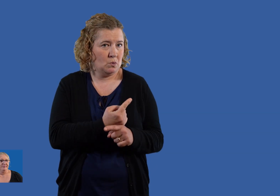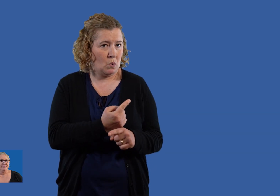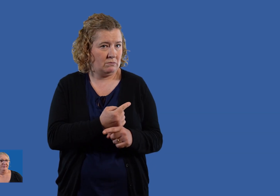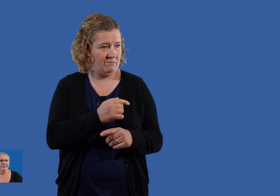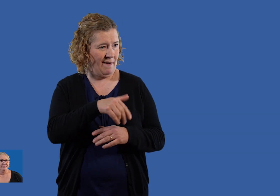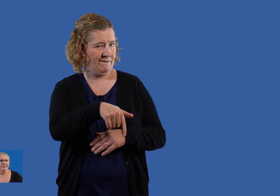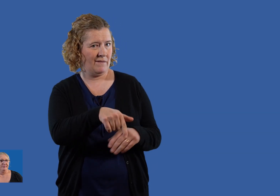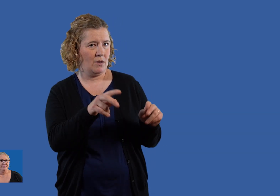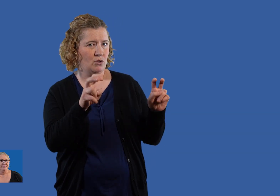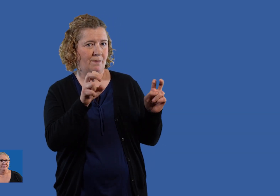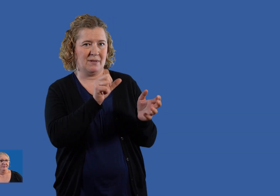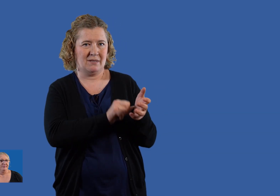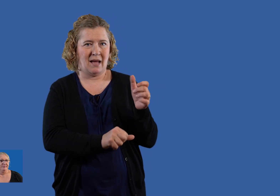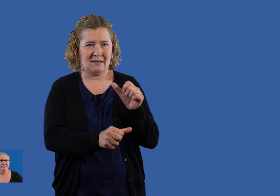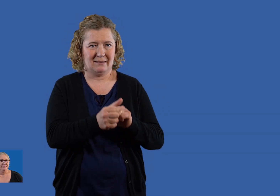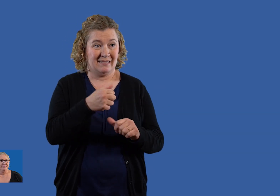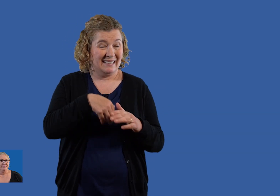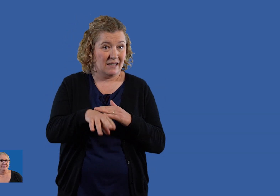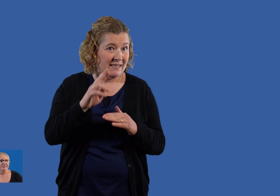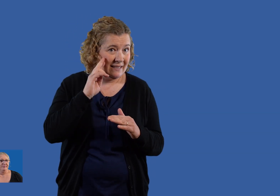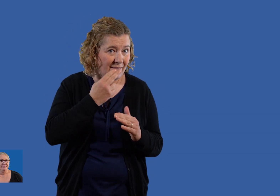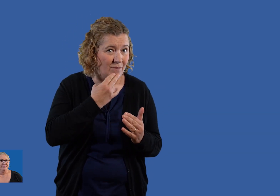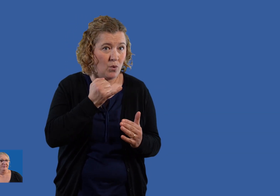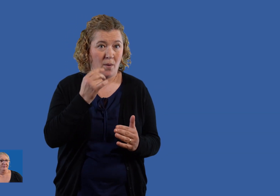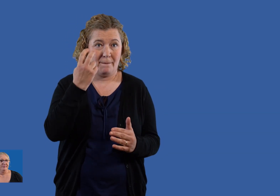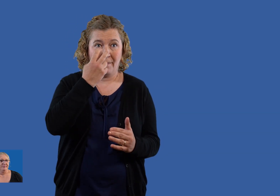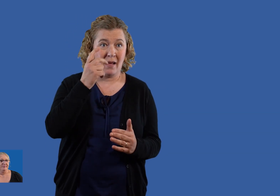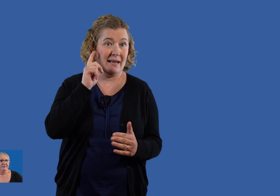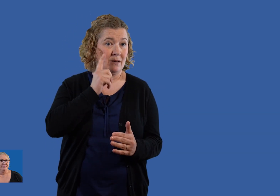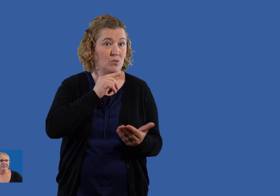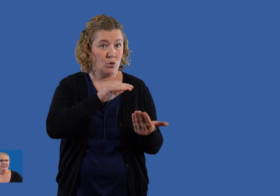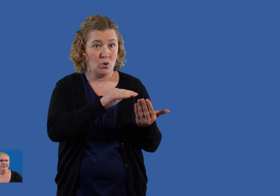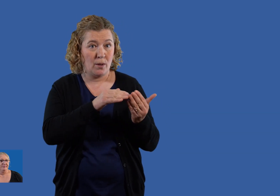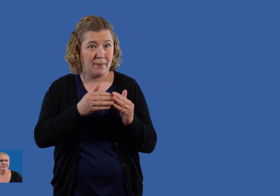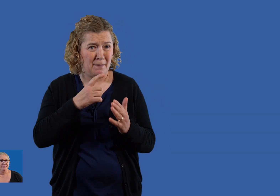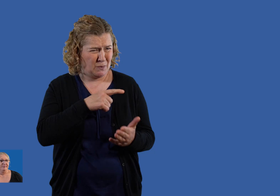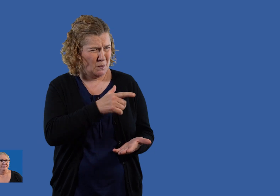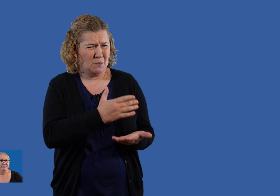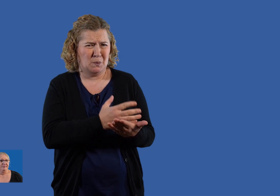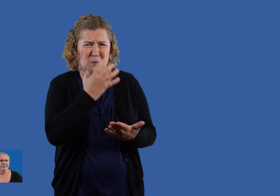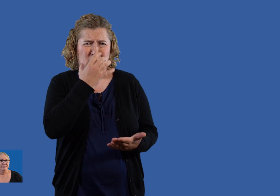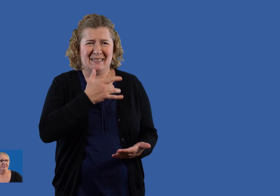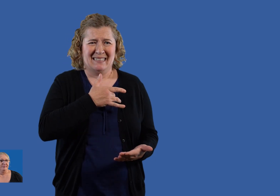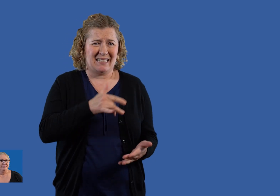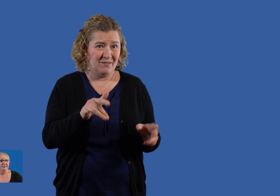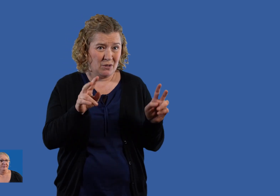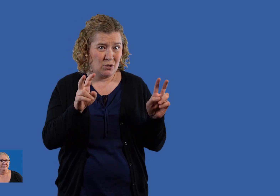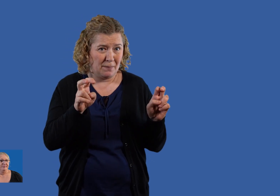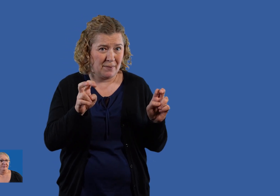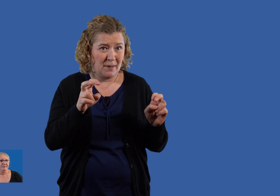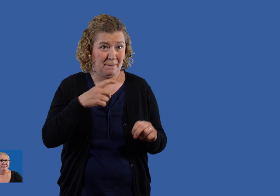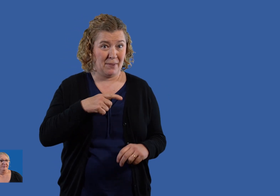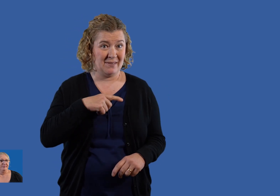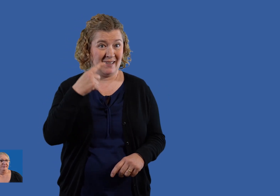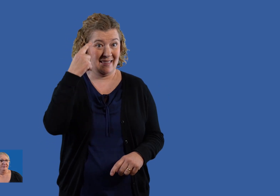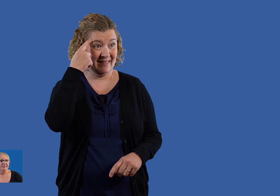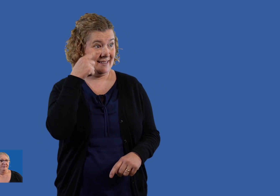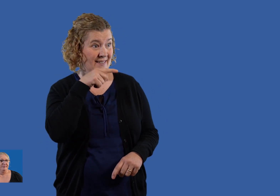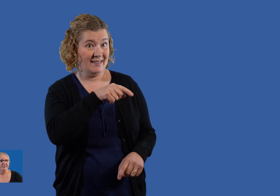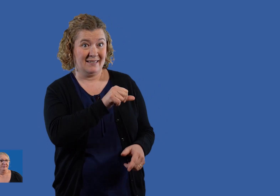normally never talked about in either the deaf, blind or hearing community, as it's a really sensitive topic. It's because it's regarded